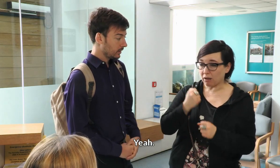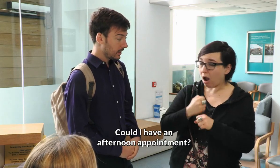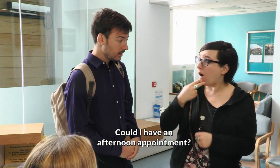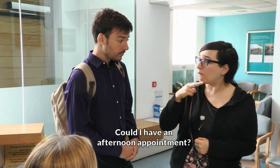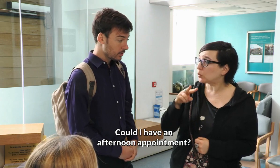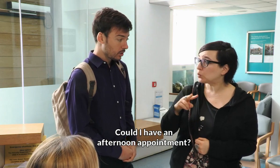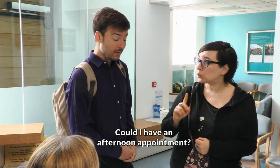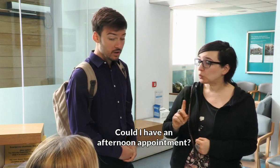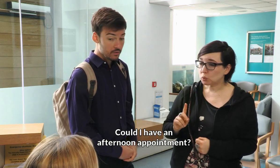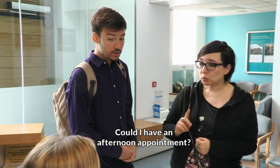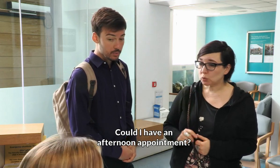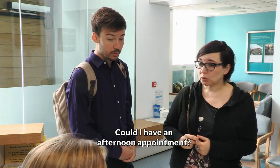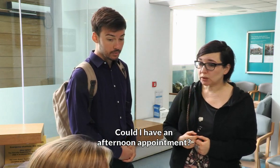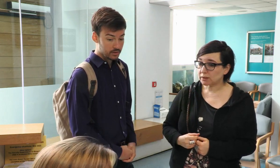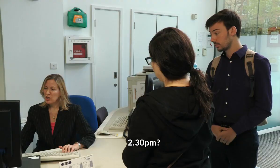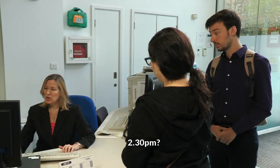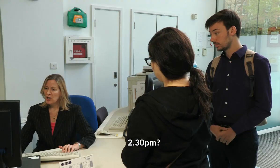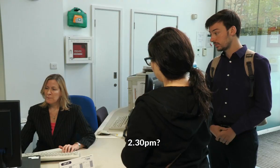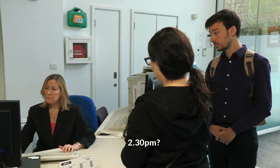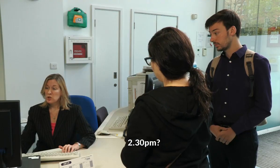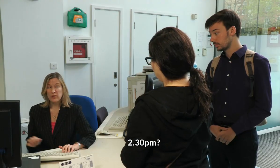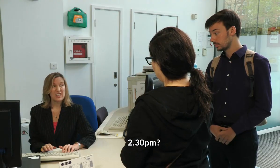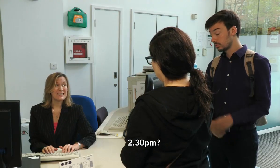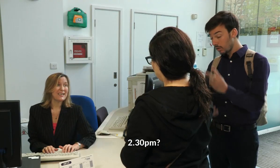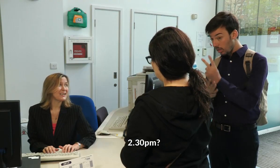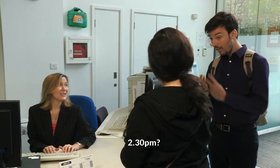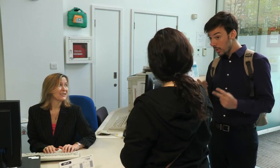Yeah? Could I have an afternoon appointment? 2:30?